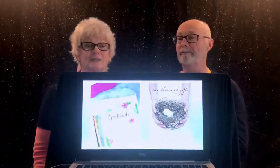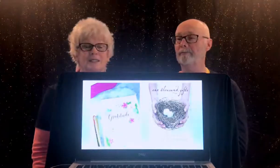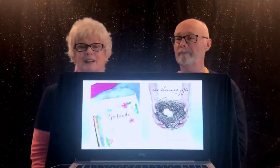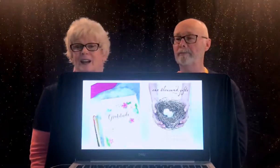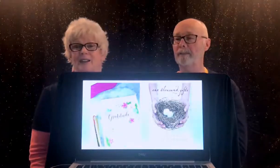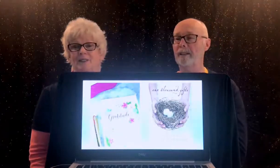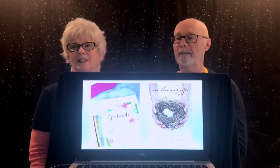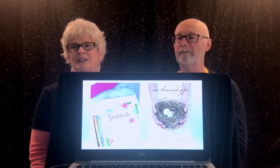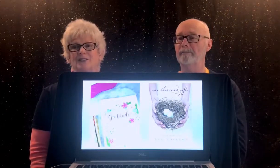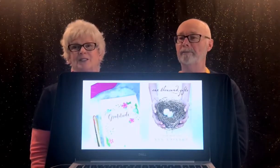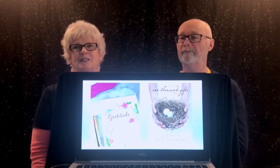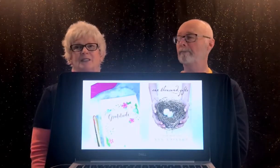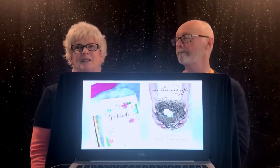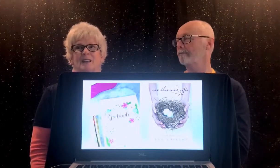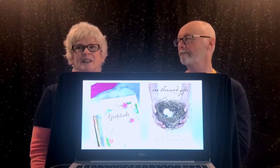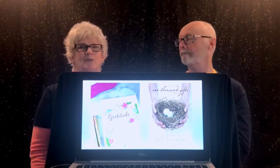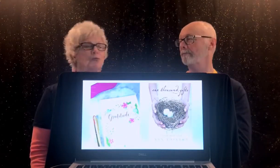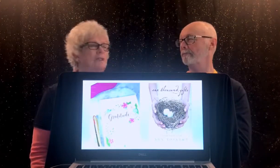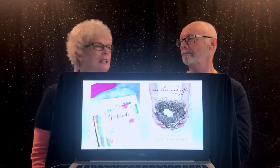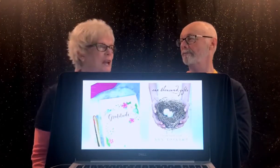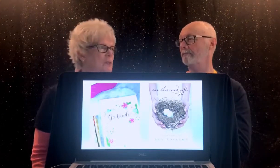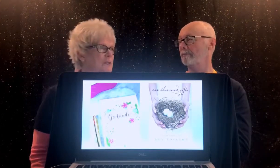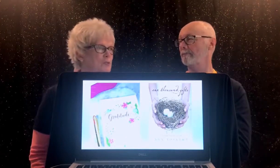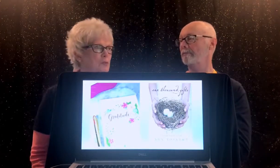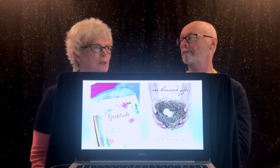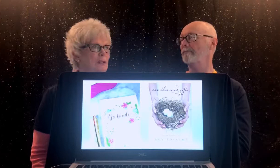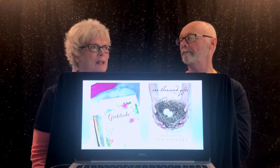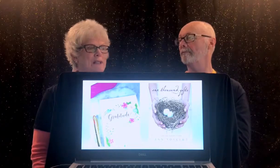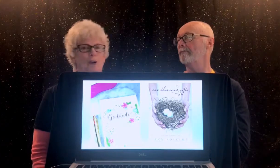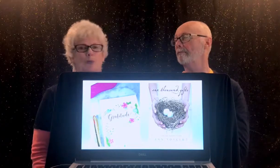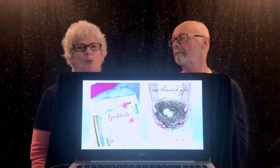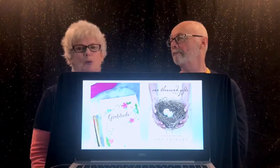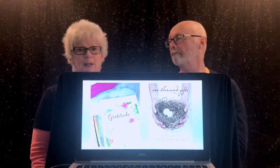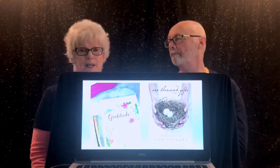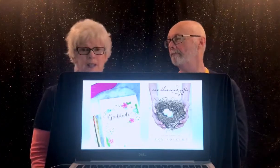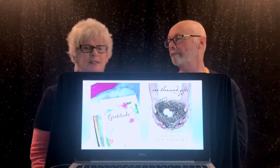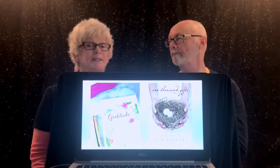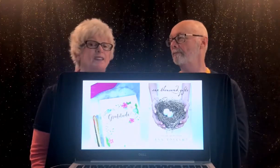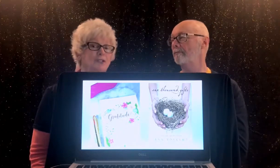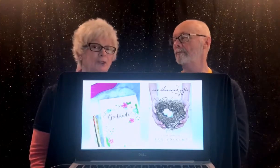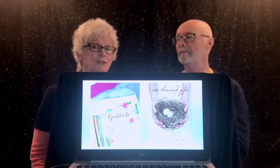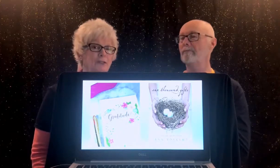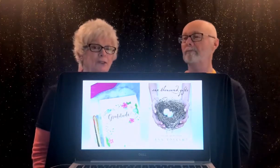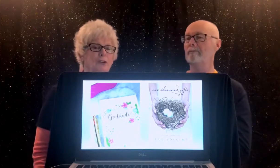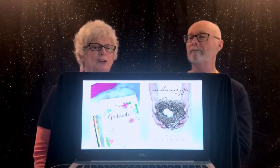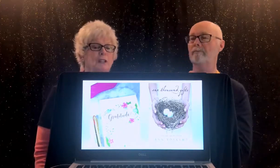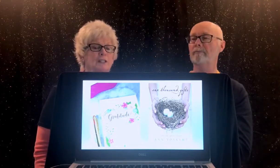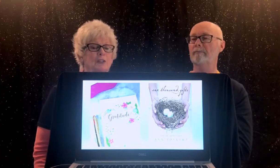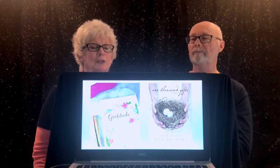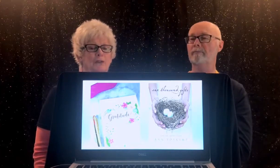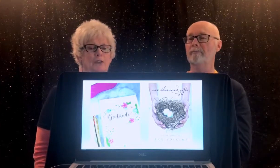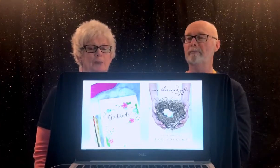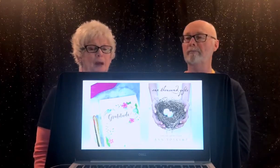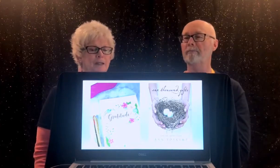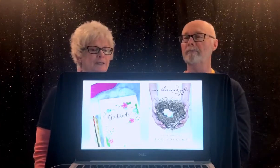was. I mean, it really helps us realize how important it is to look for the good and to look for the